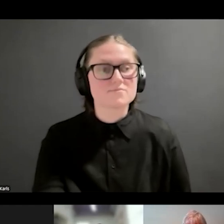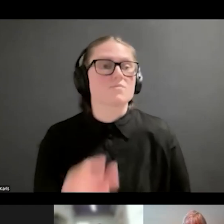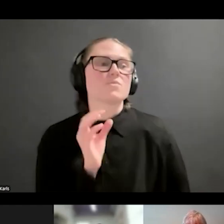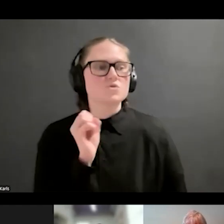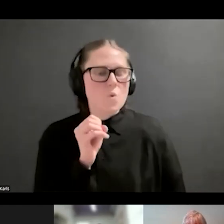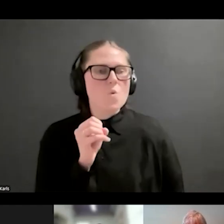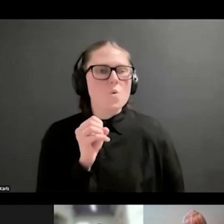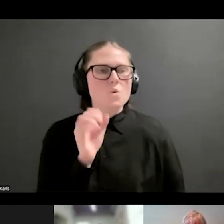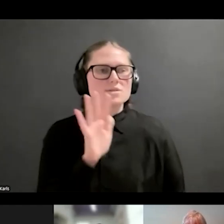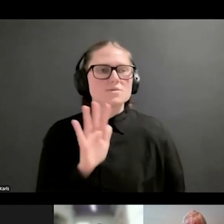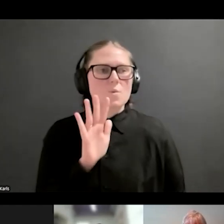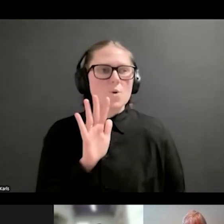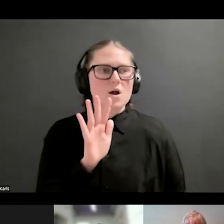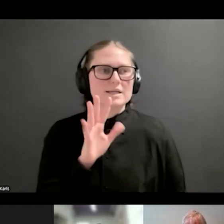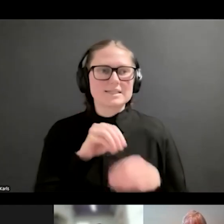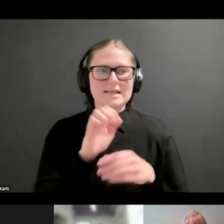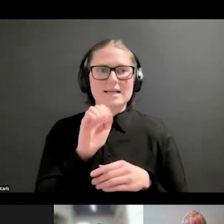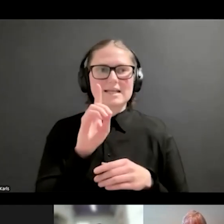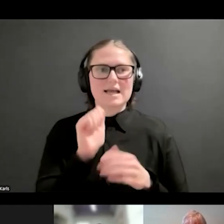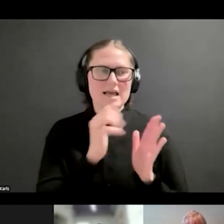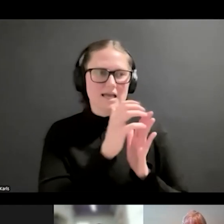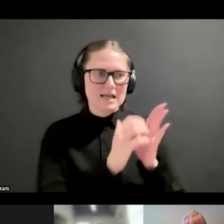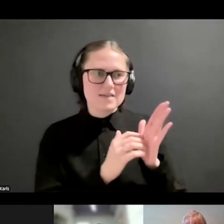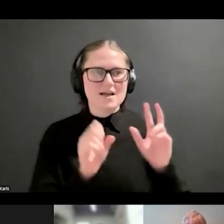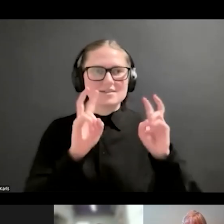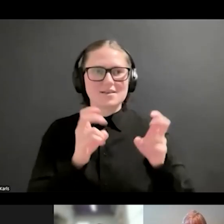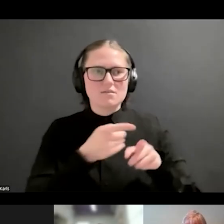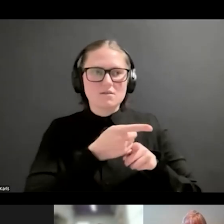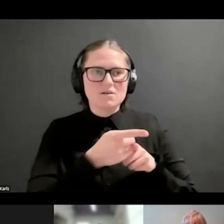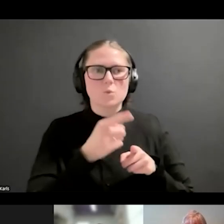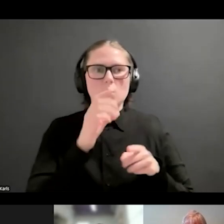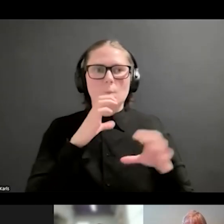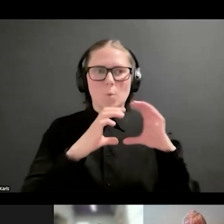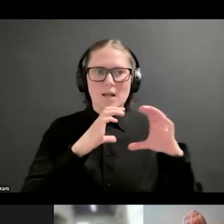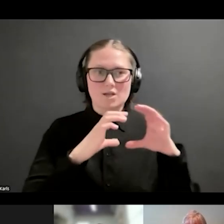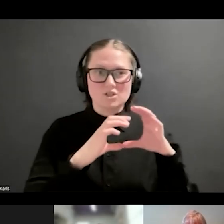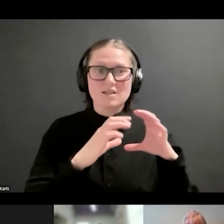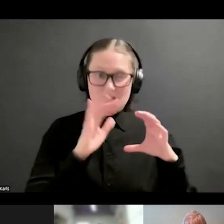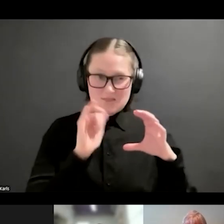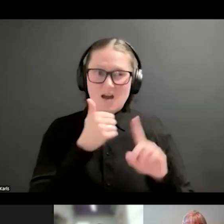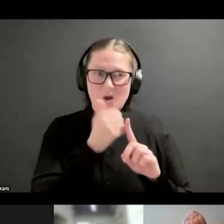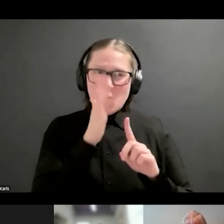So somewhere in ADA, in the title related to communication, we'll have